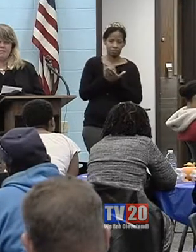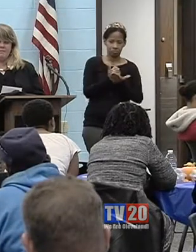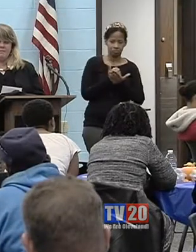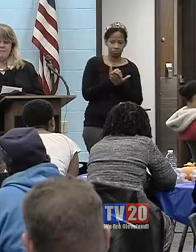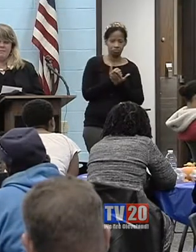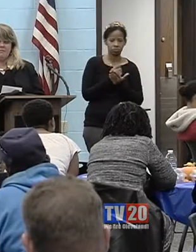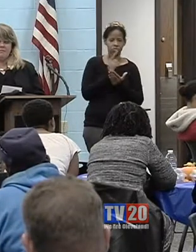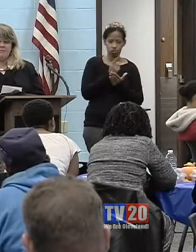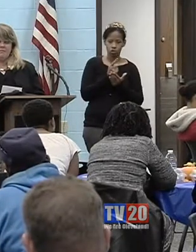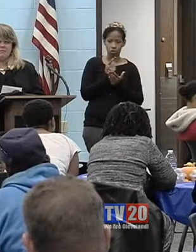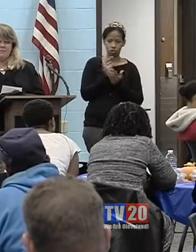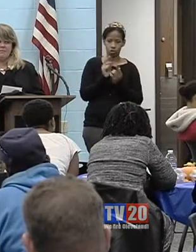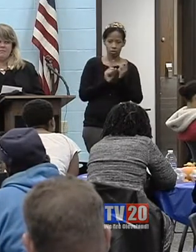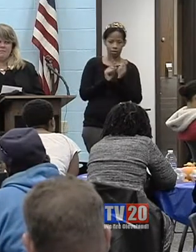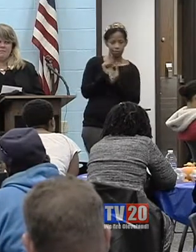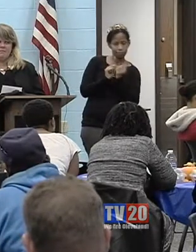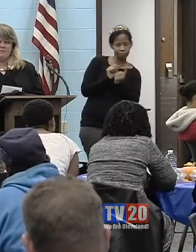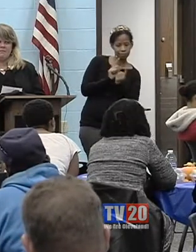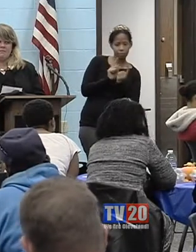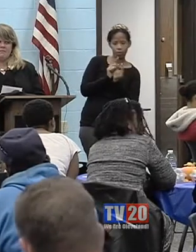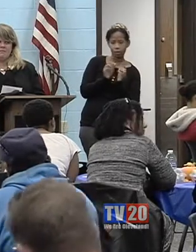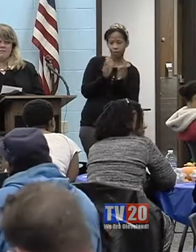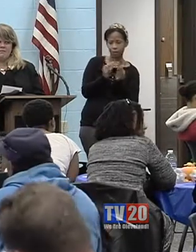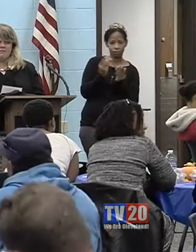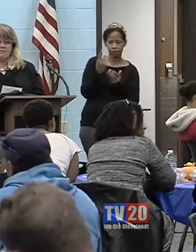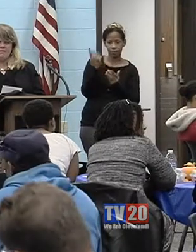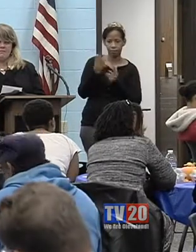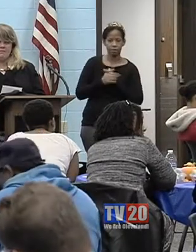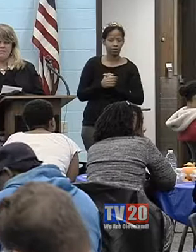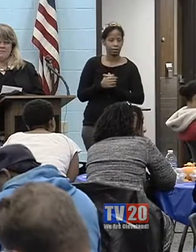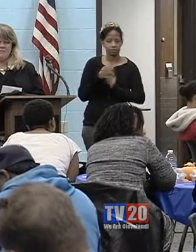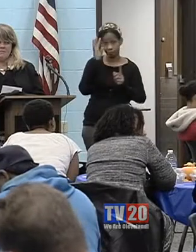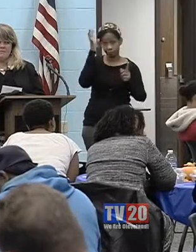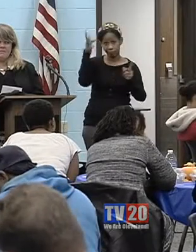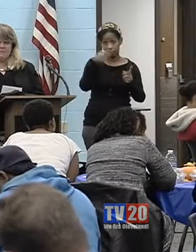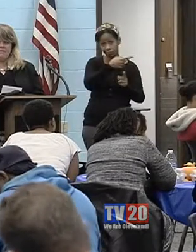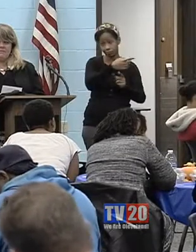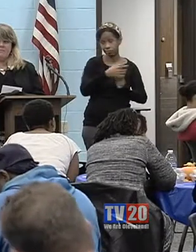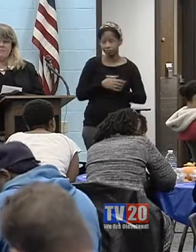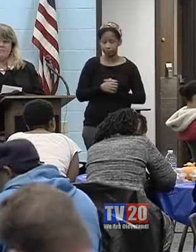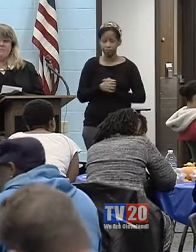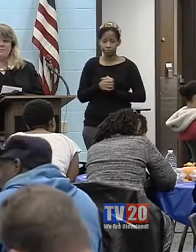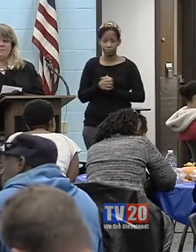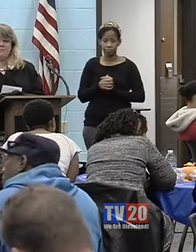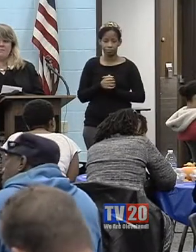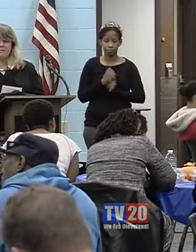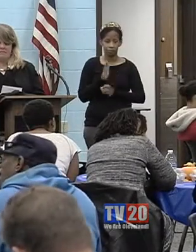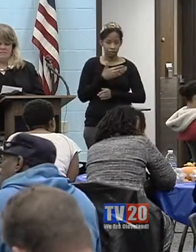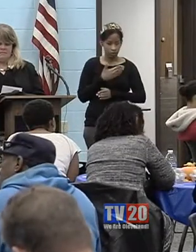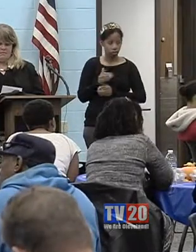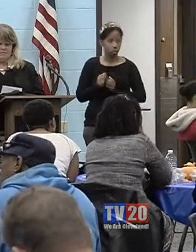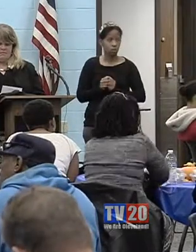we have programs and poetry and you know, music and song